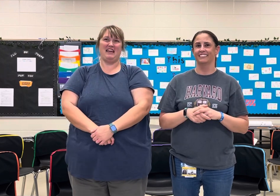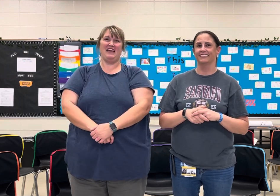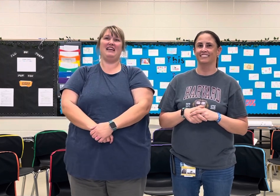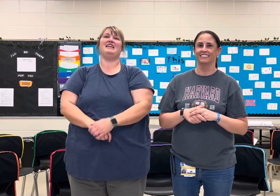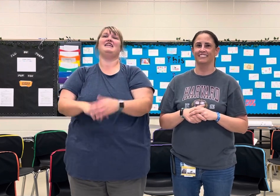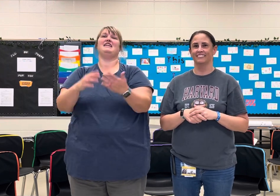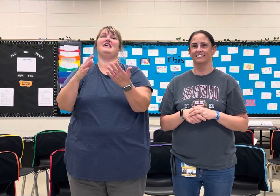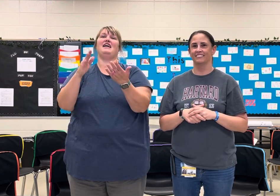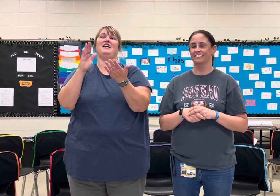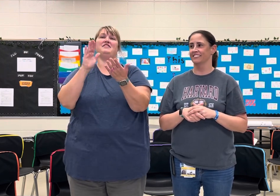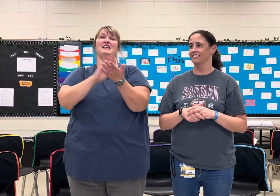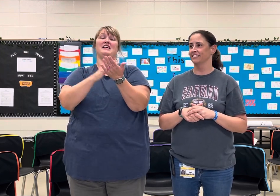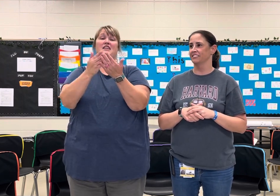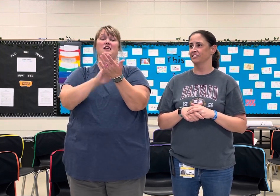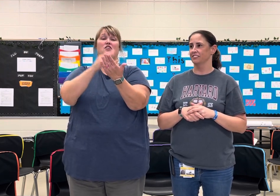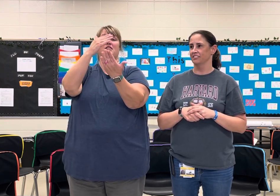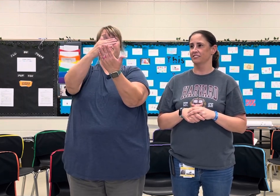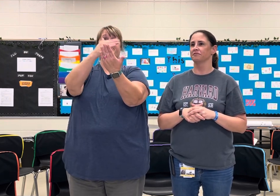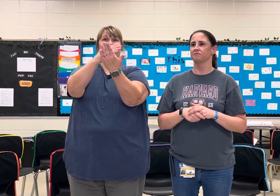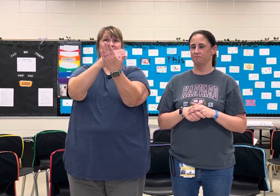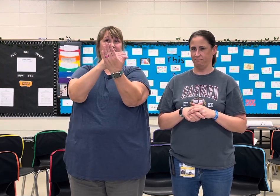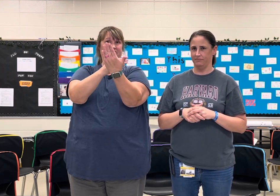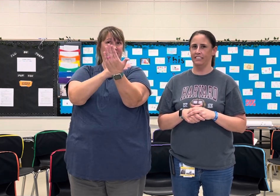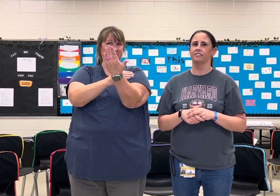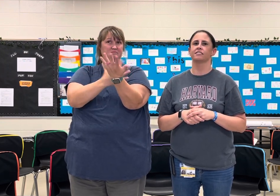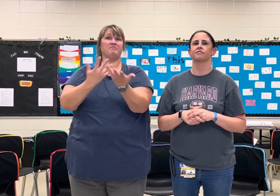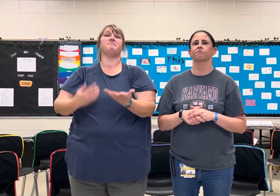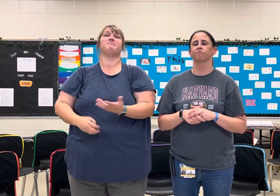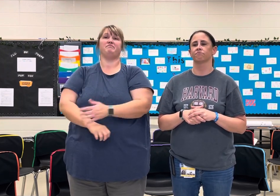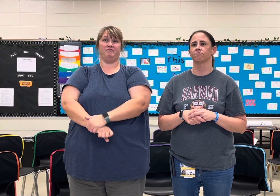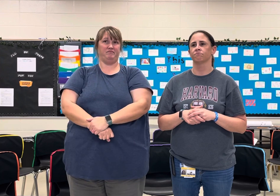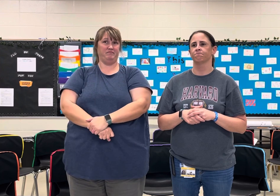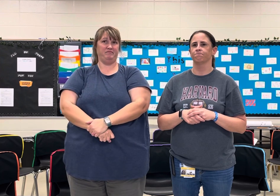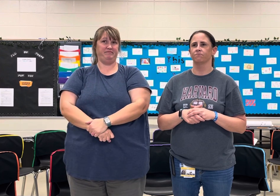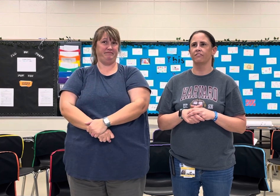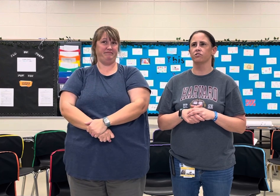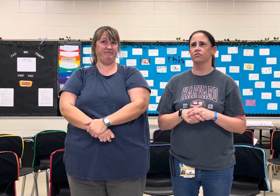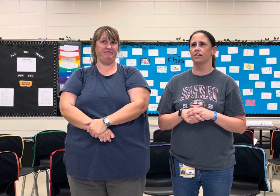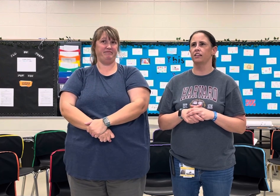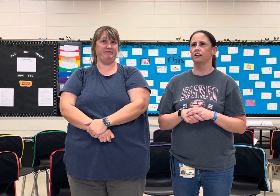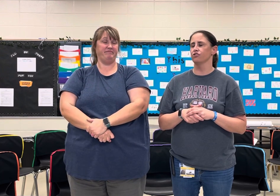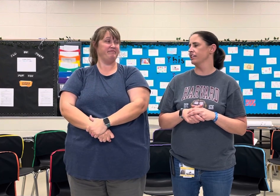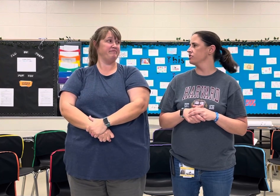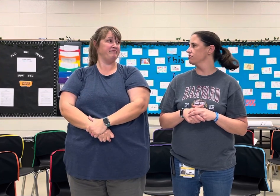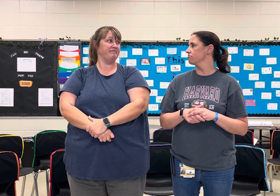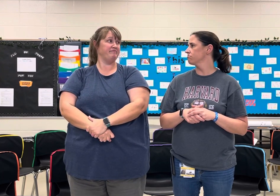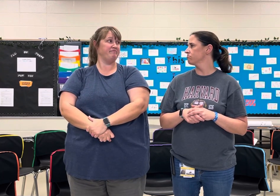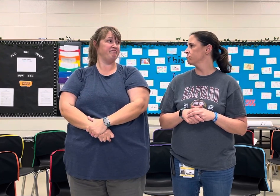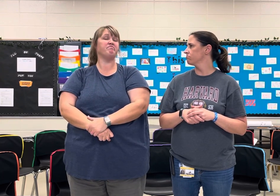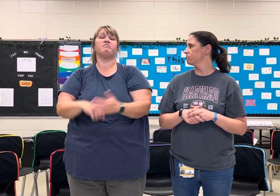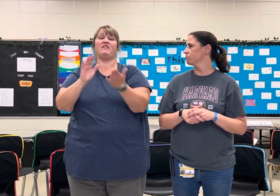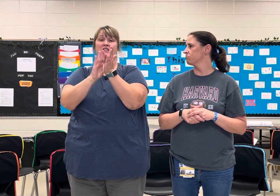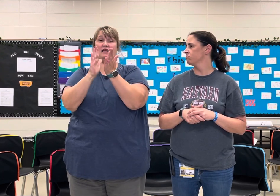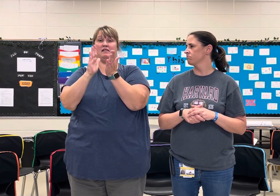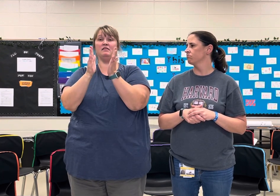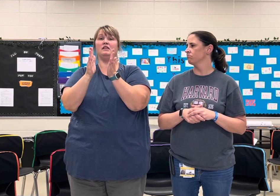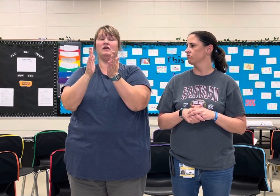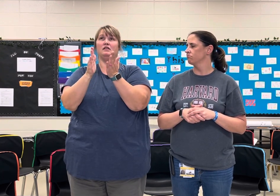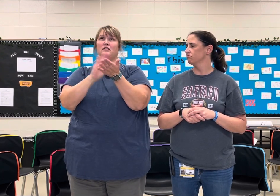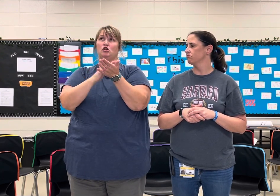Recipe. I've seen cook. List. I've also seen directions. I've seen